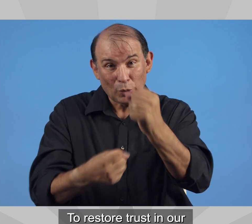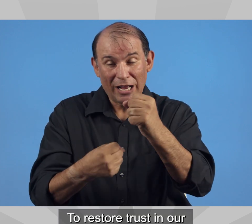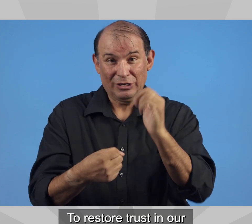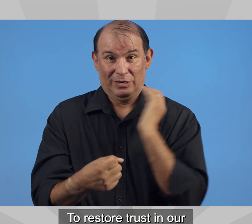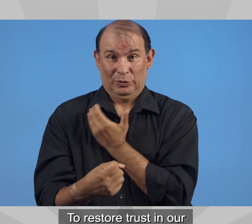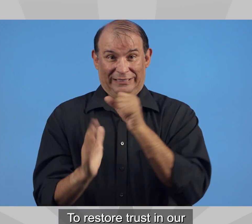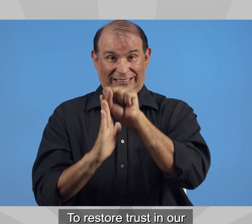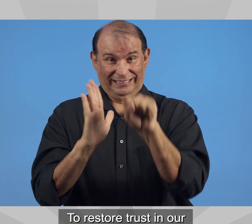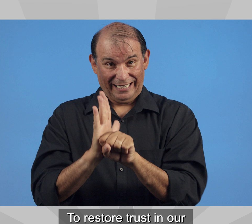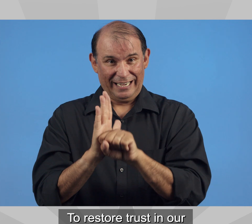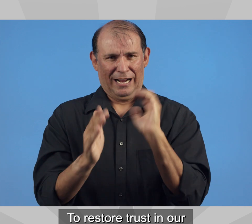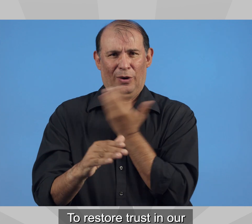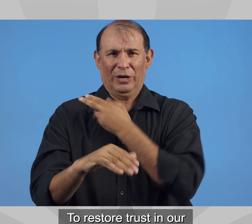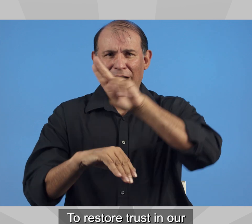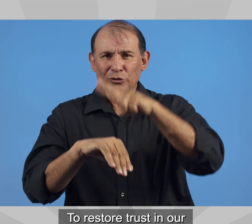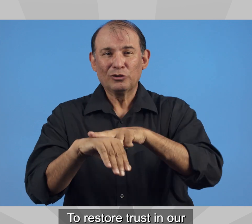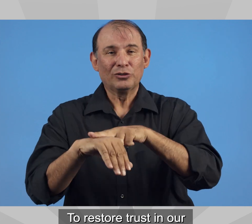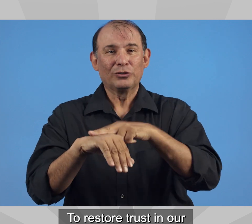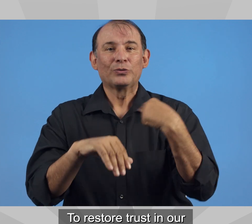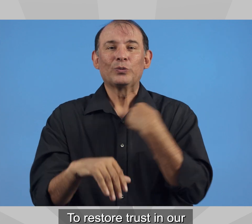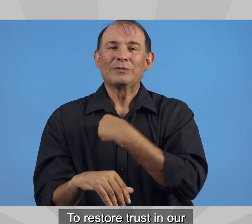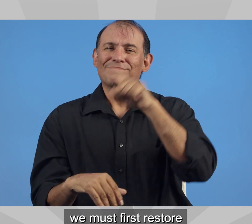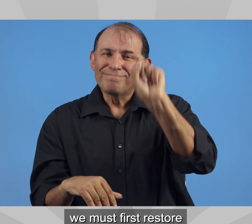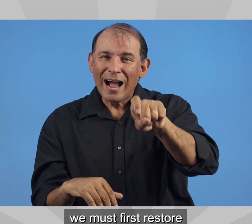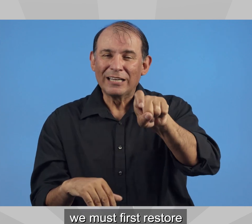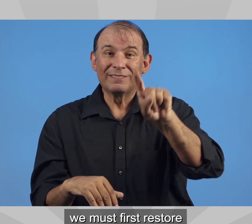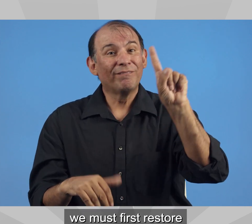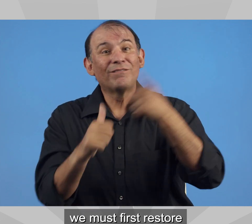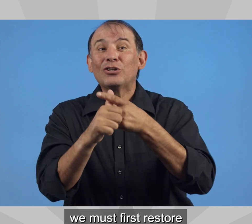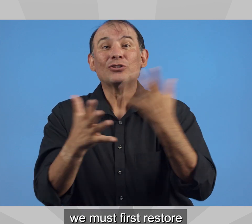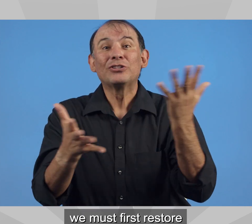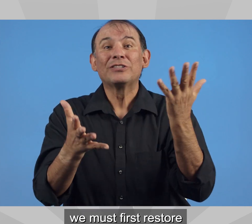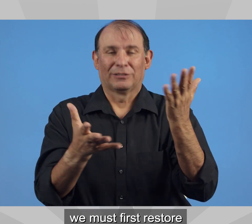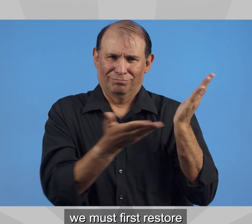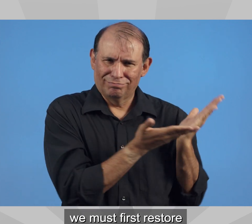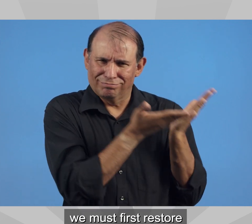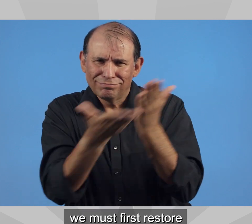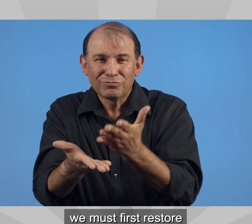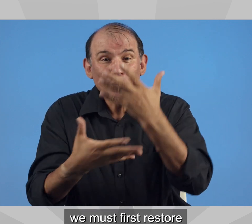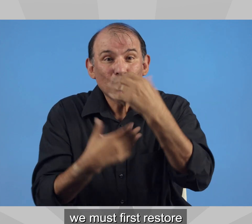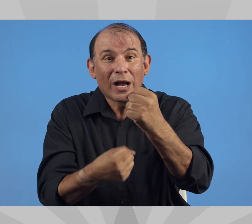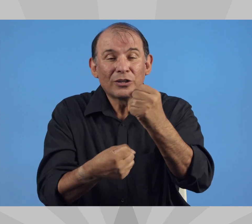To restore trust in our state and in our nation, we must first restore trust